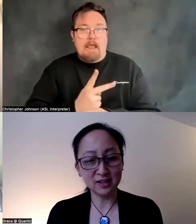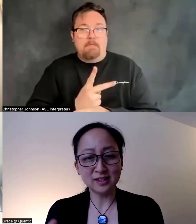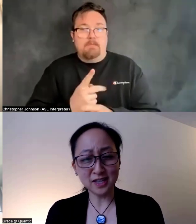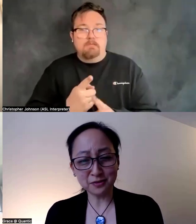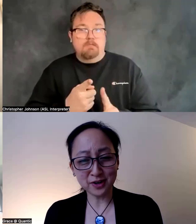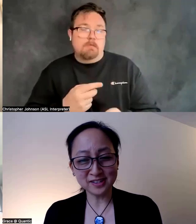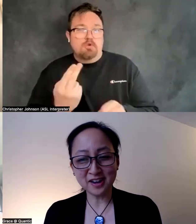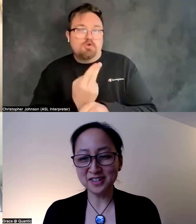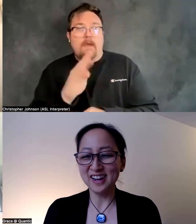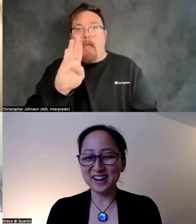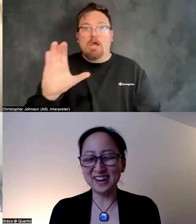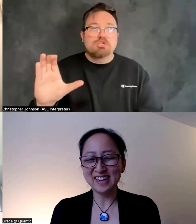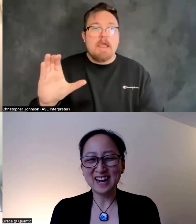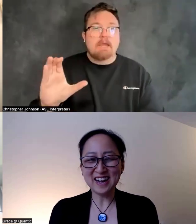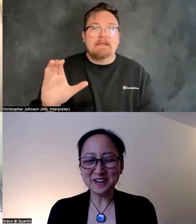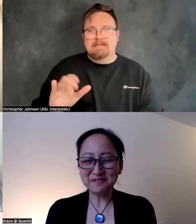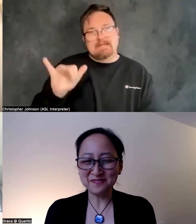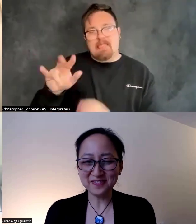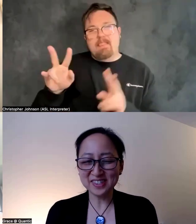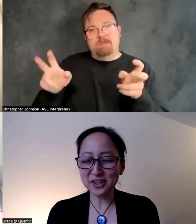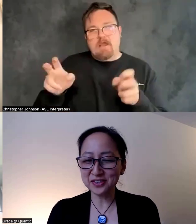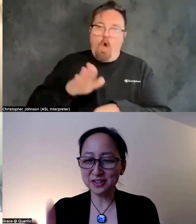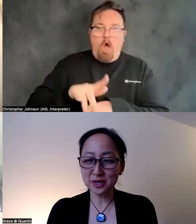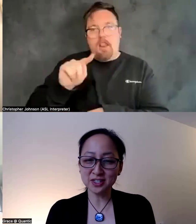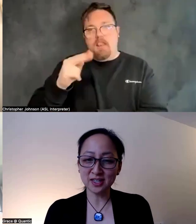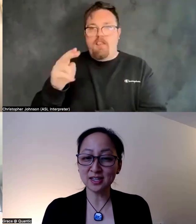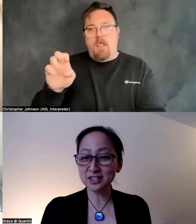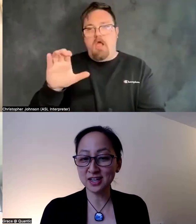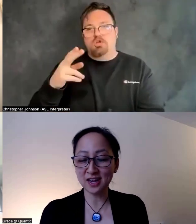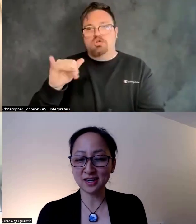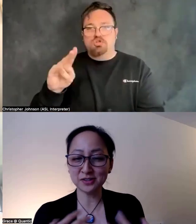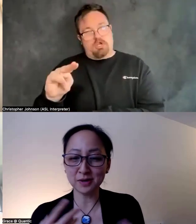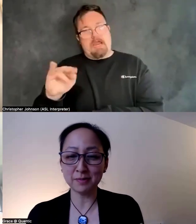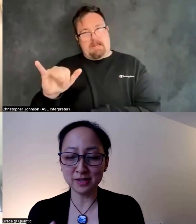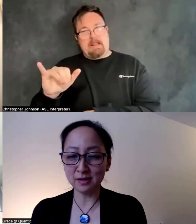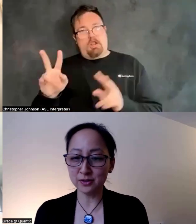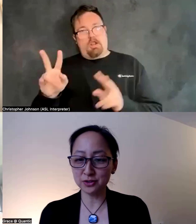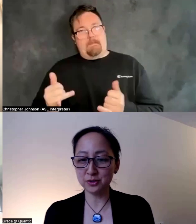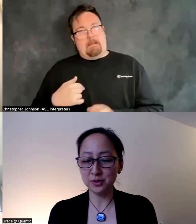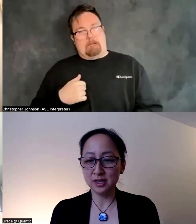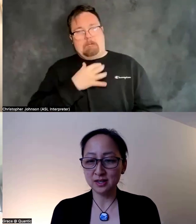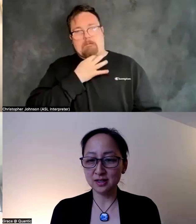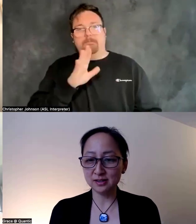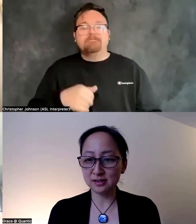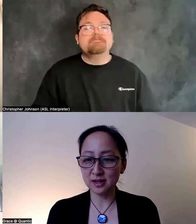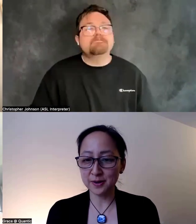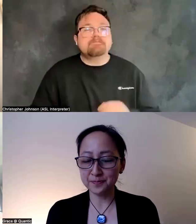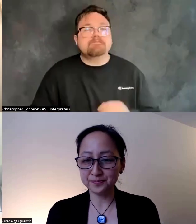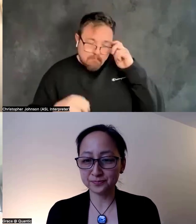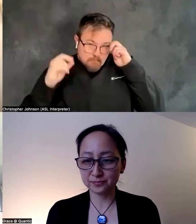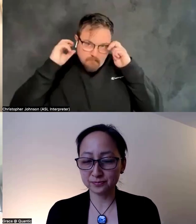on the chain. Is that the phrase now? So the question that Sachin had, and also I'm thinking about too, is